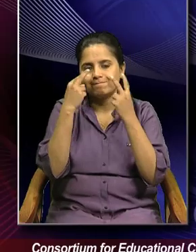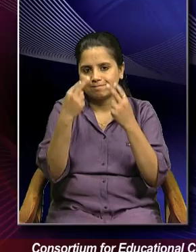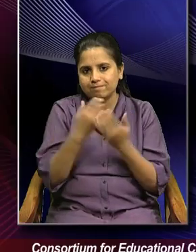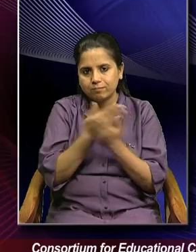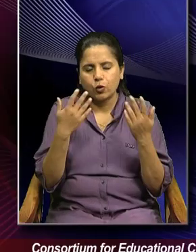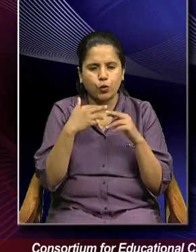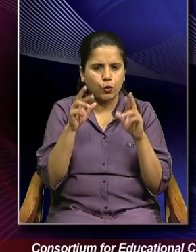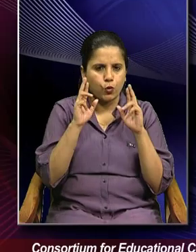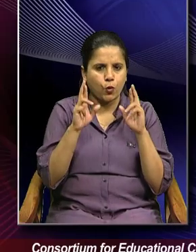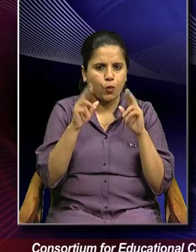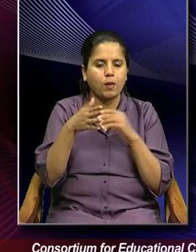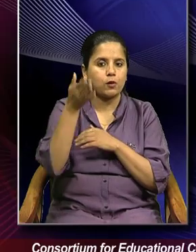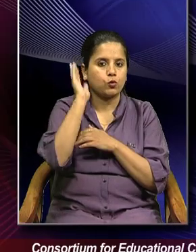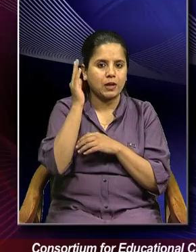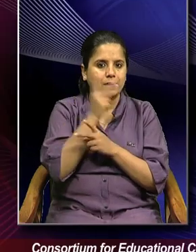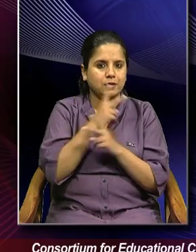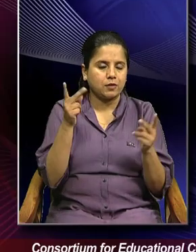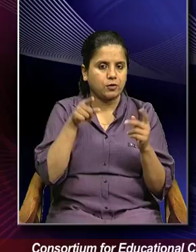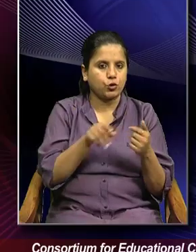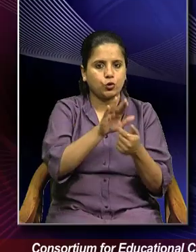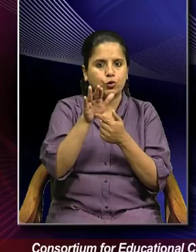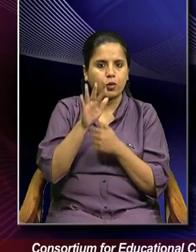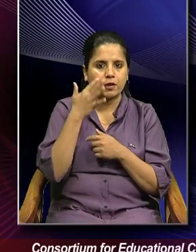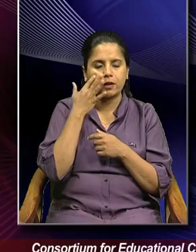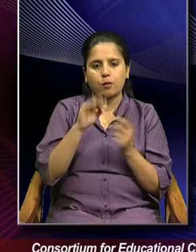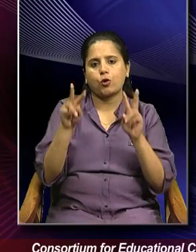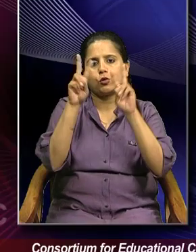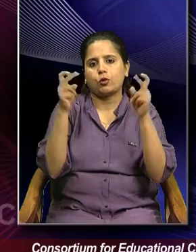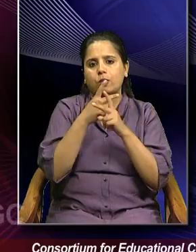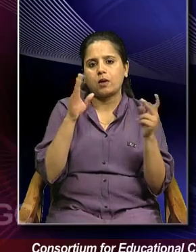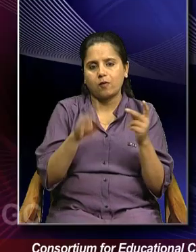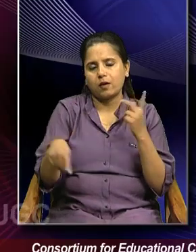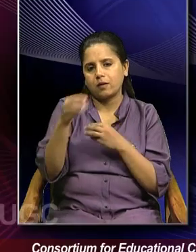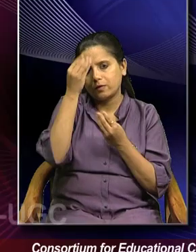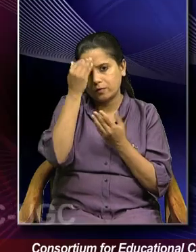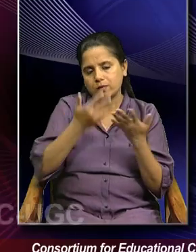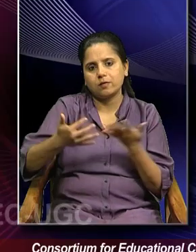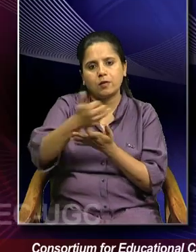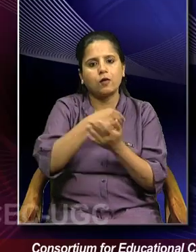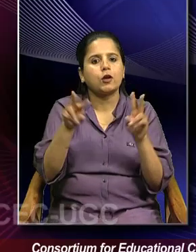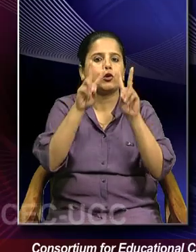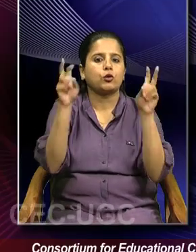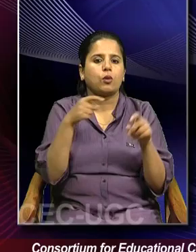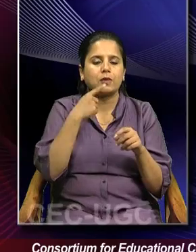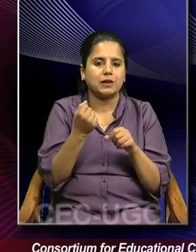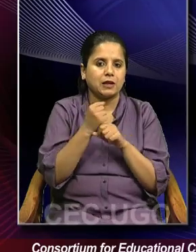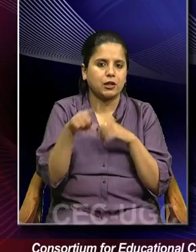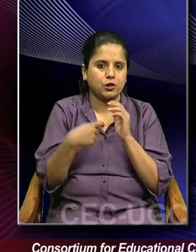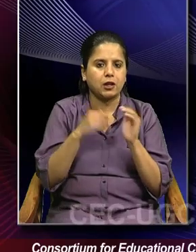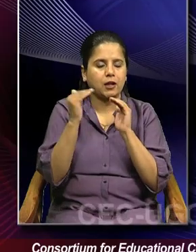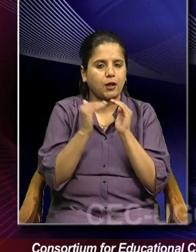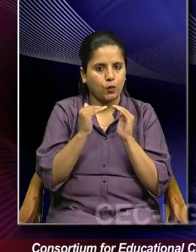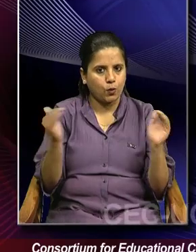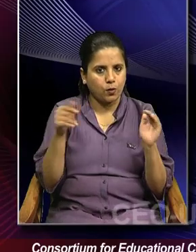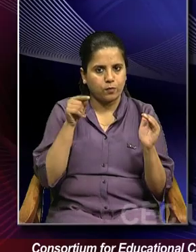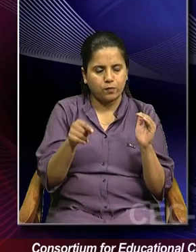we hope that the lecture presented to you important inputs and insights for the topic of gender